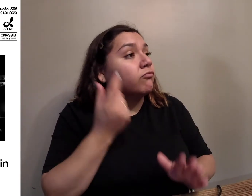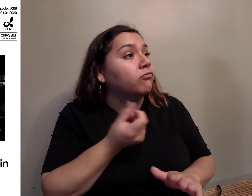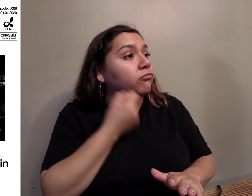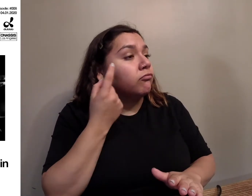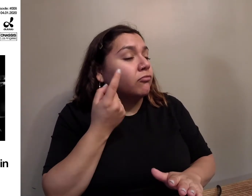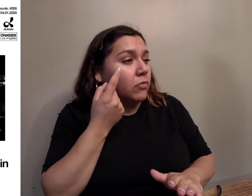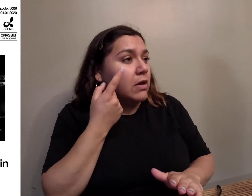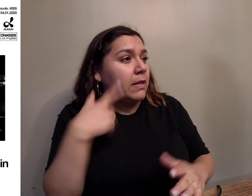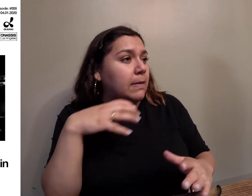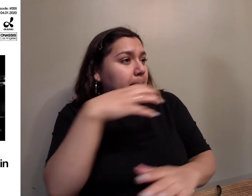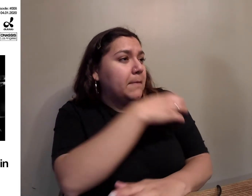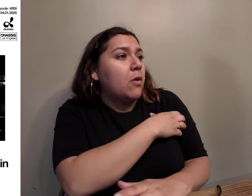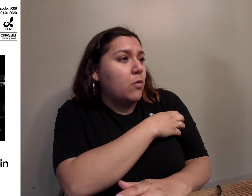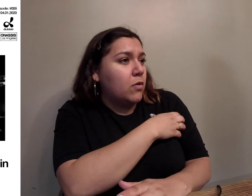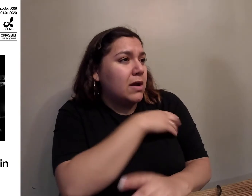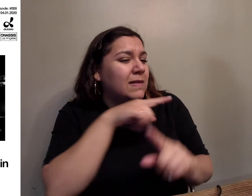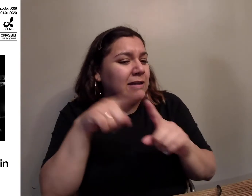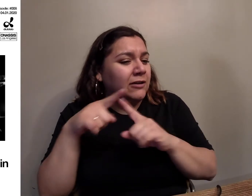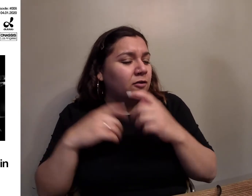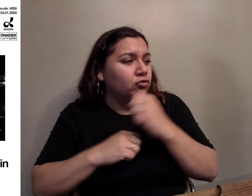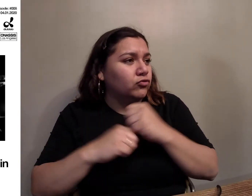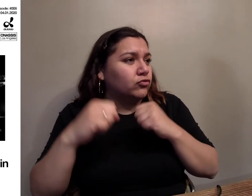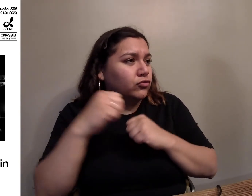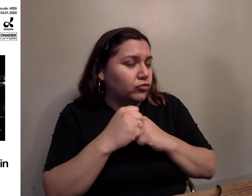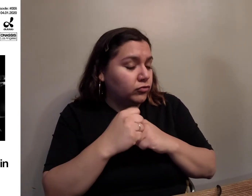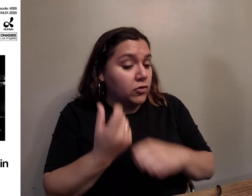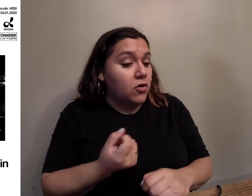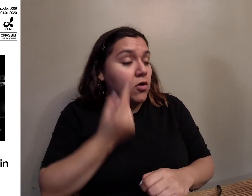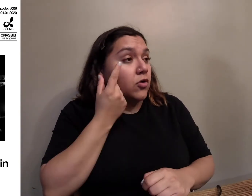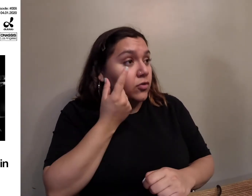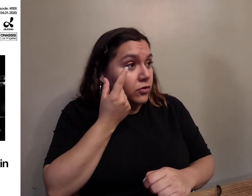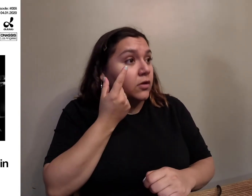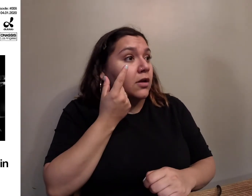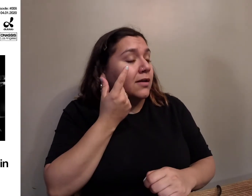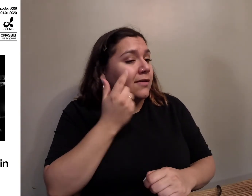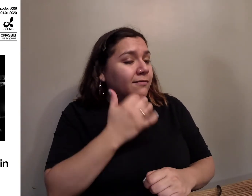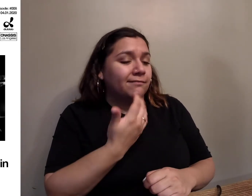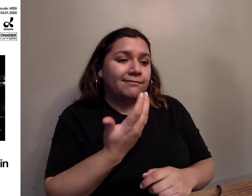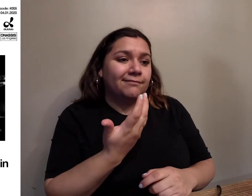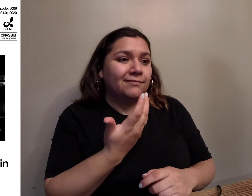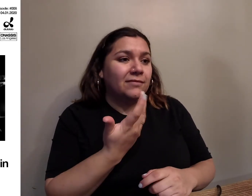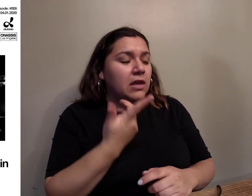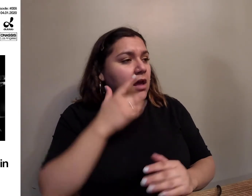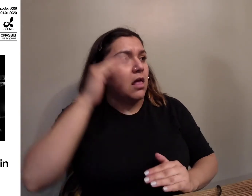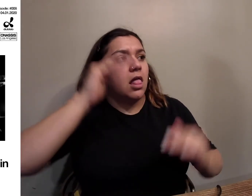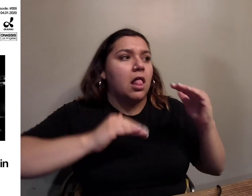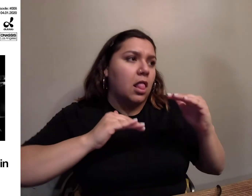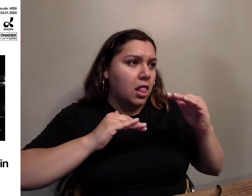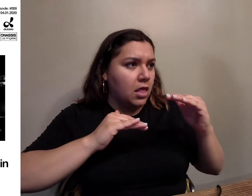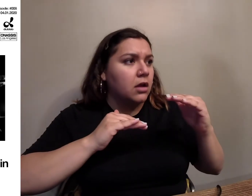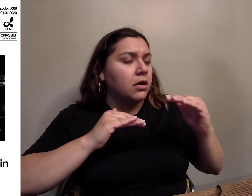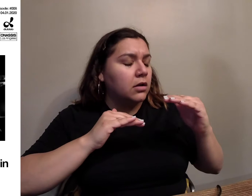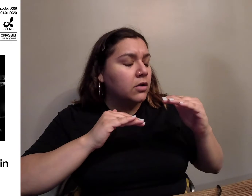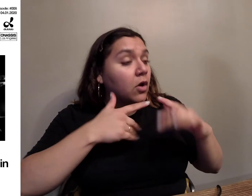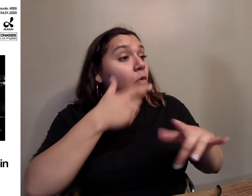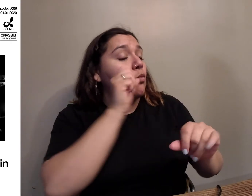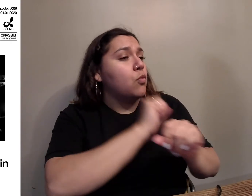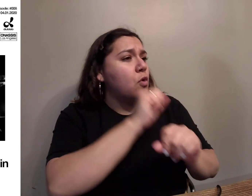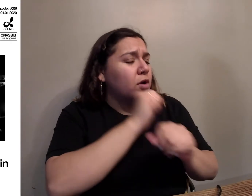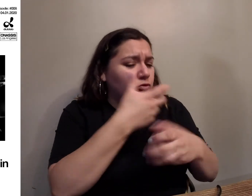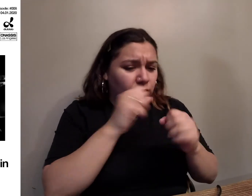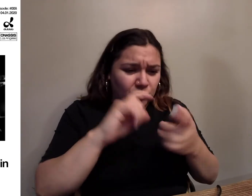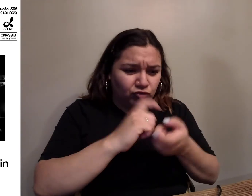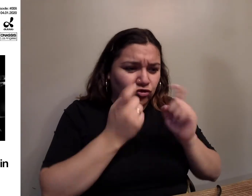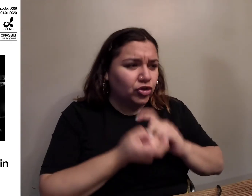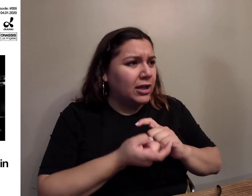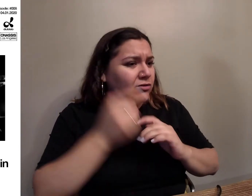understanding the power structures, understanding the extraordinary inequalities, working on